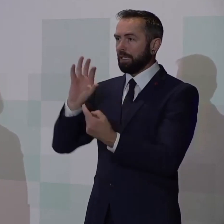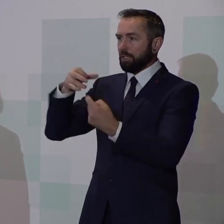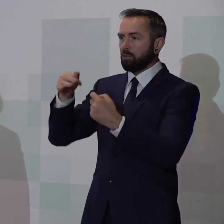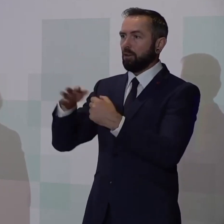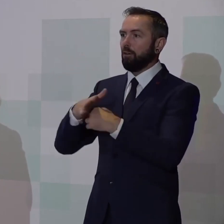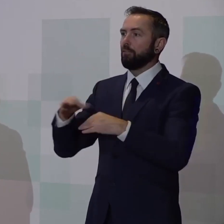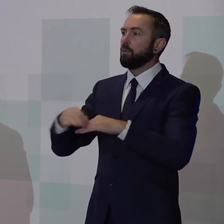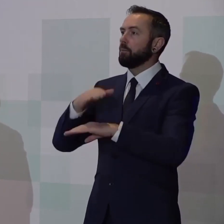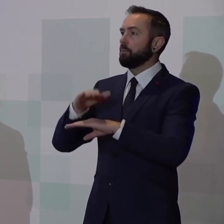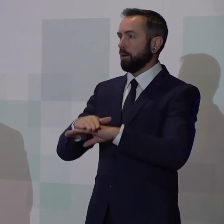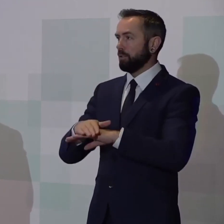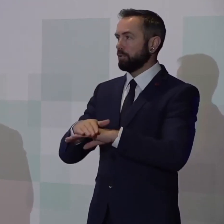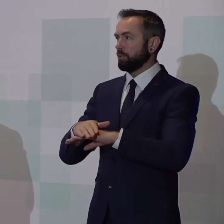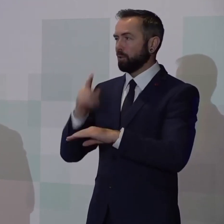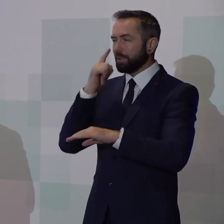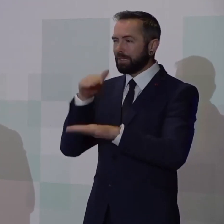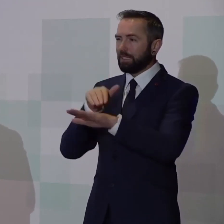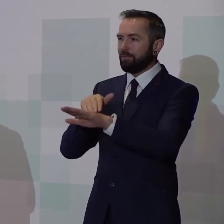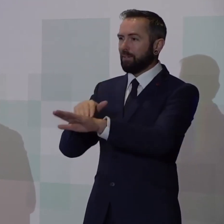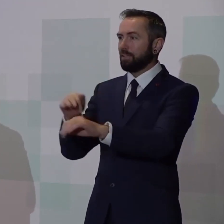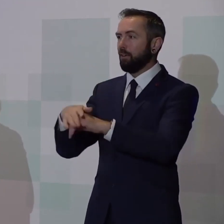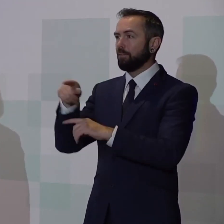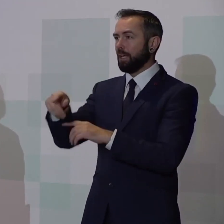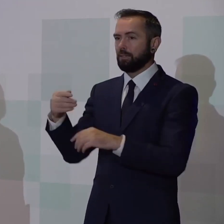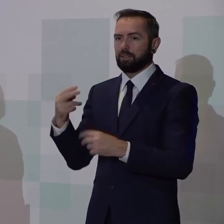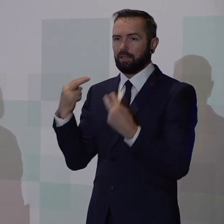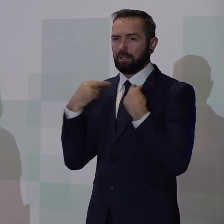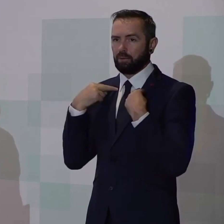marriage. So you see the impact of that language